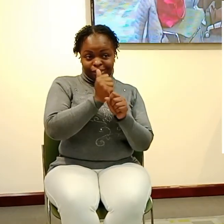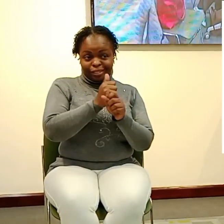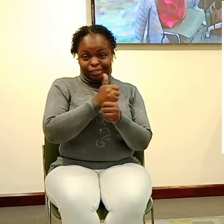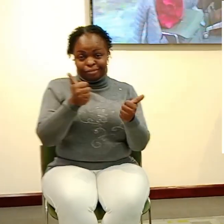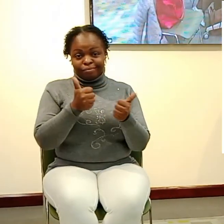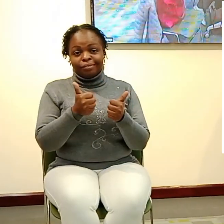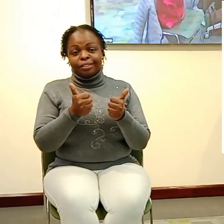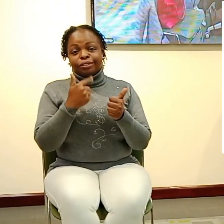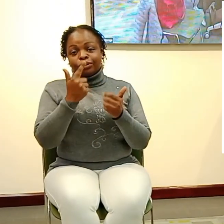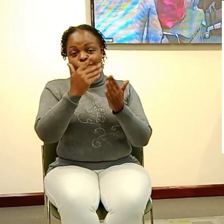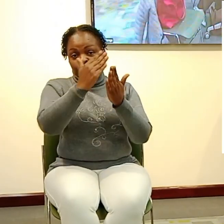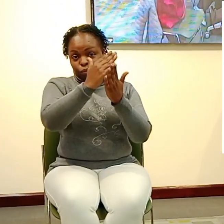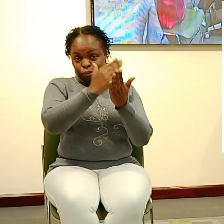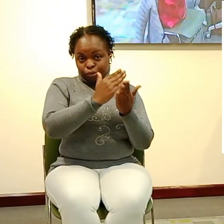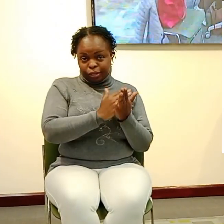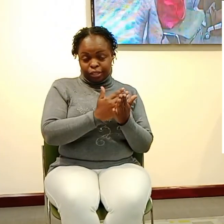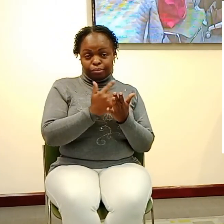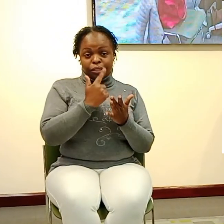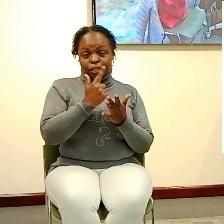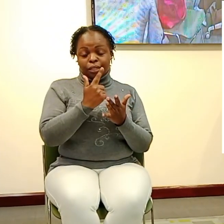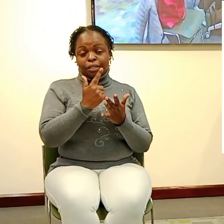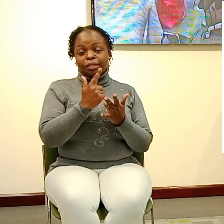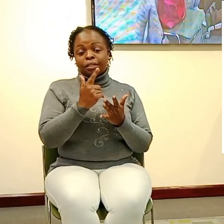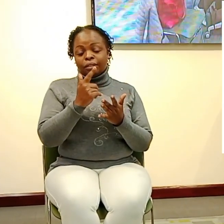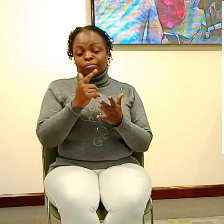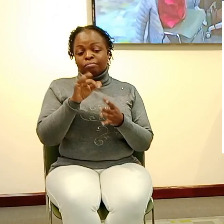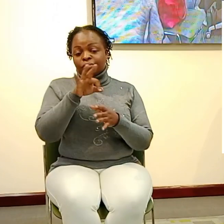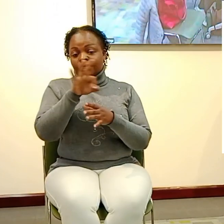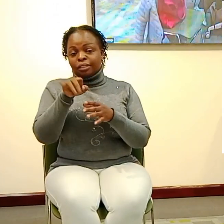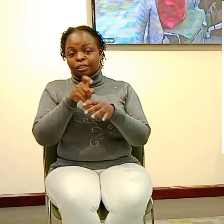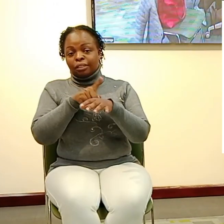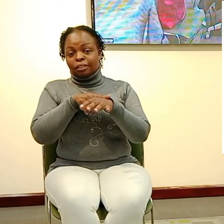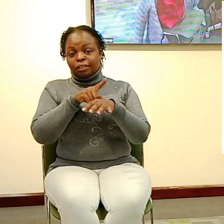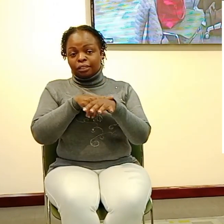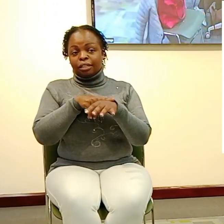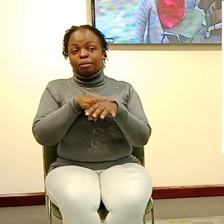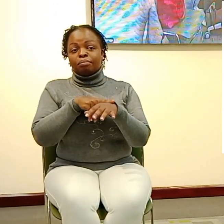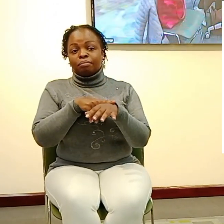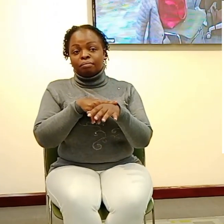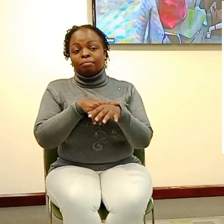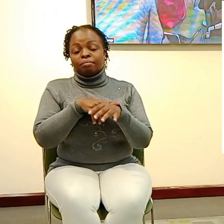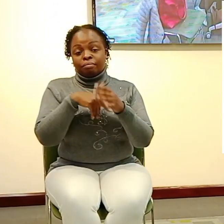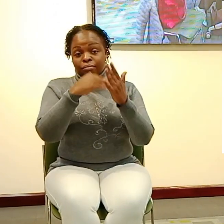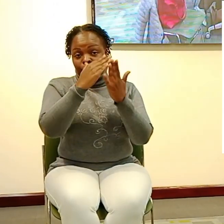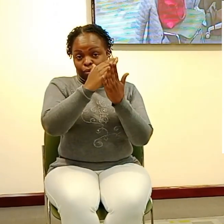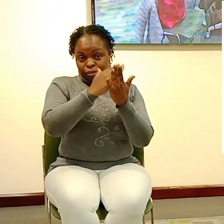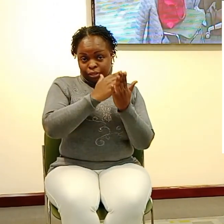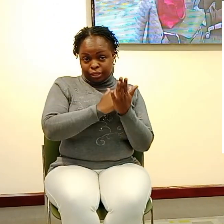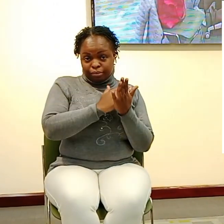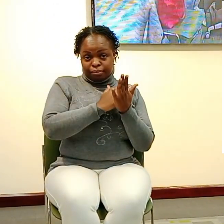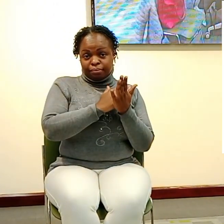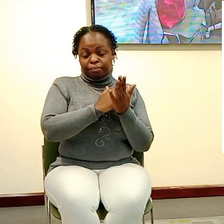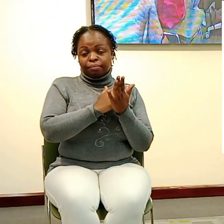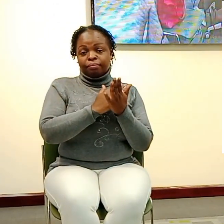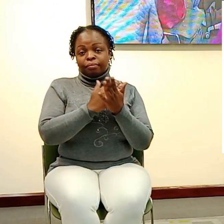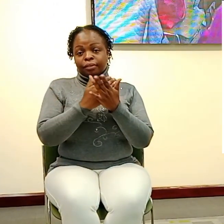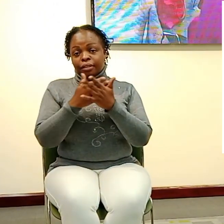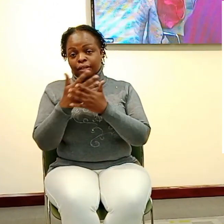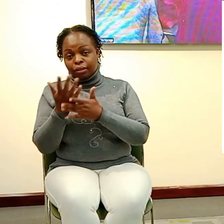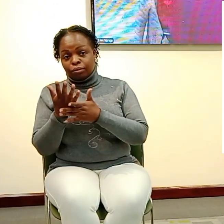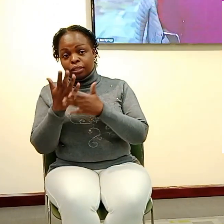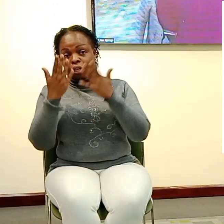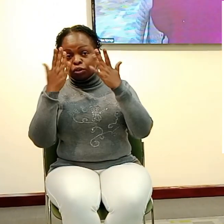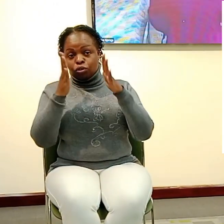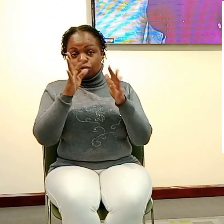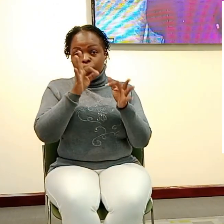The program says we should break out into breakout sessions, but I don't know whether you'd like to make your remarks